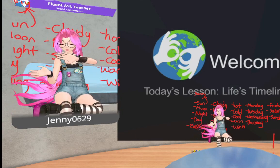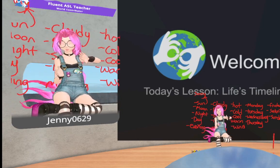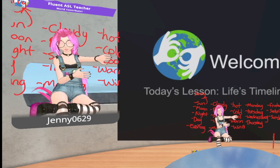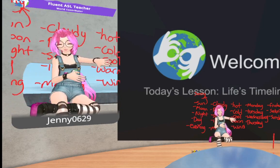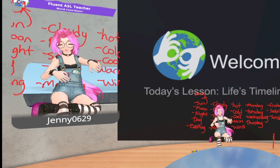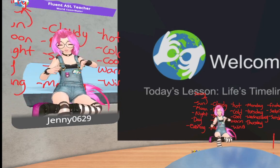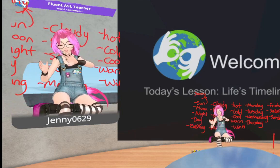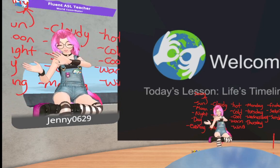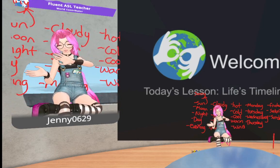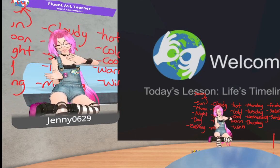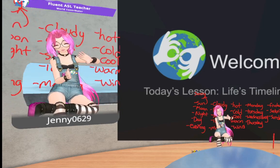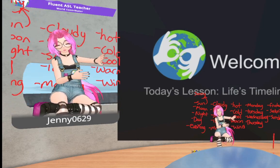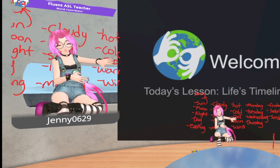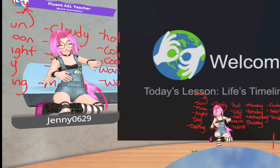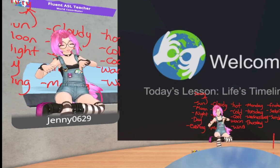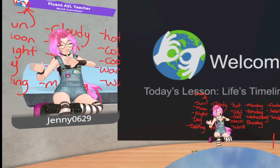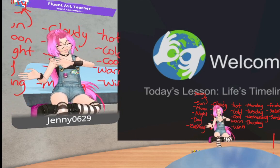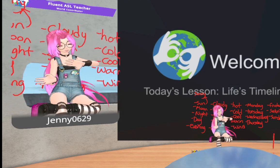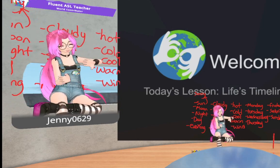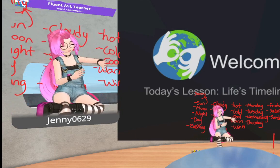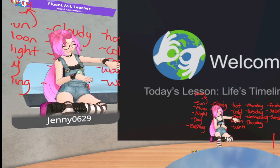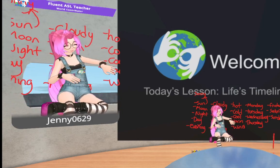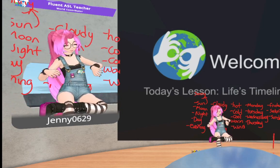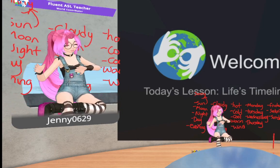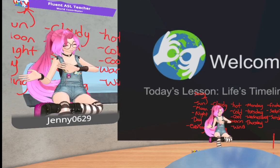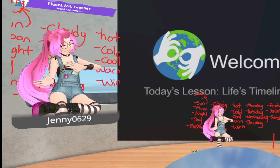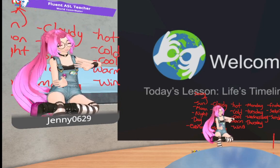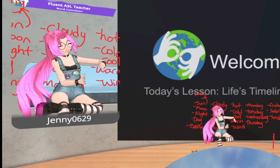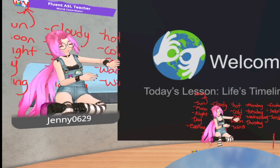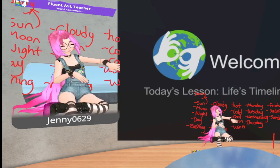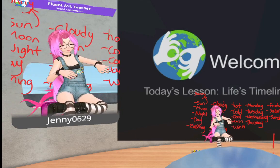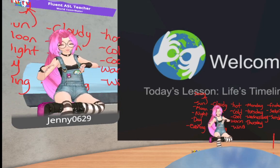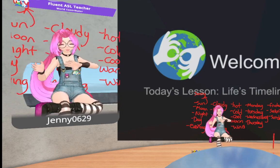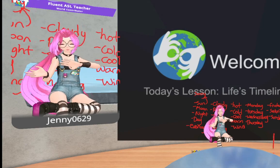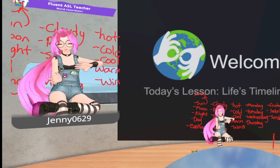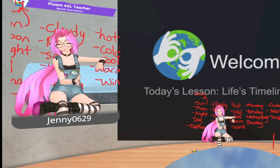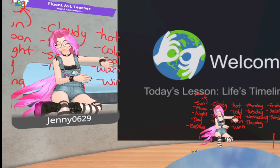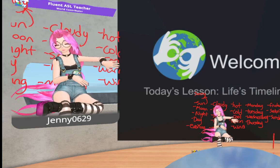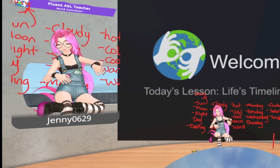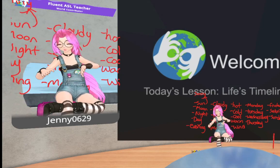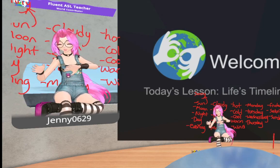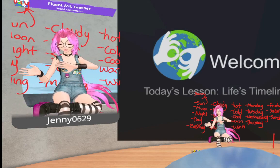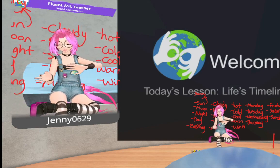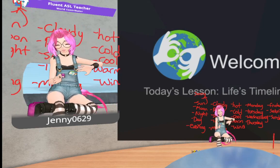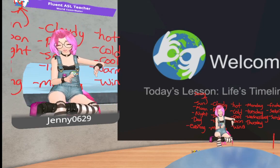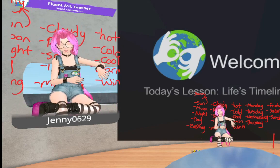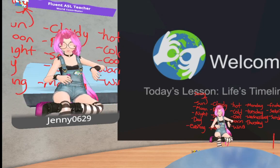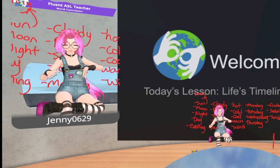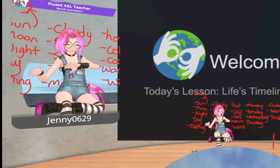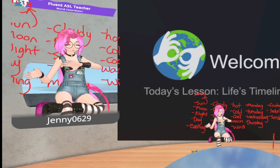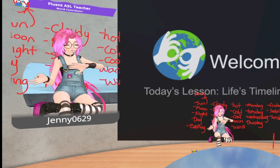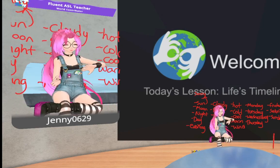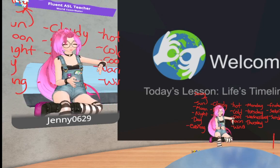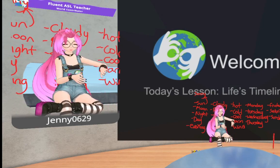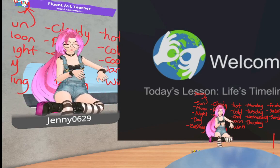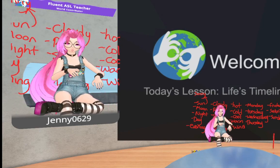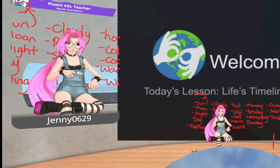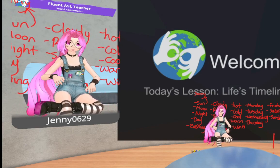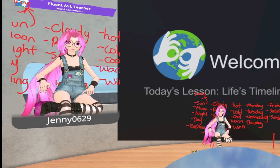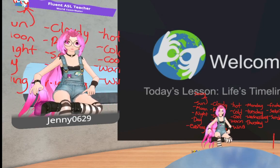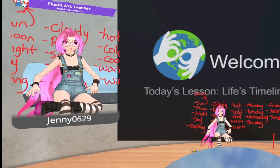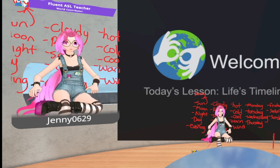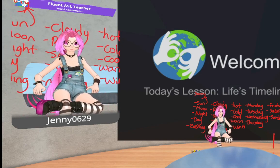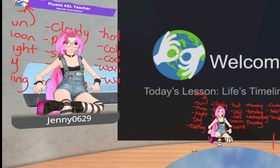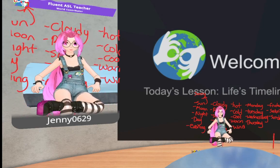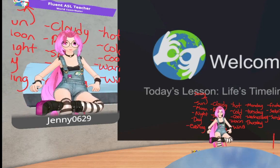already. Wind. Wind. Easy. Wind.